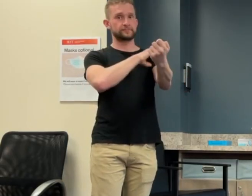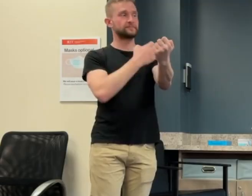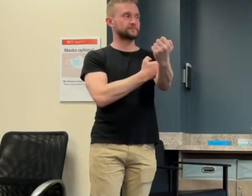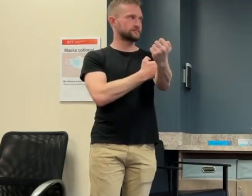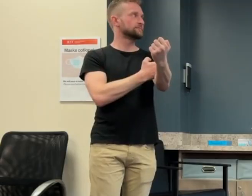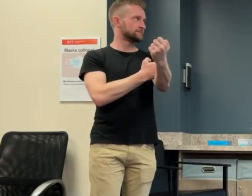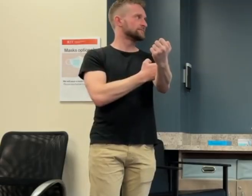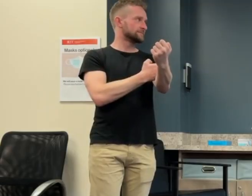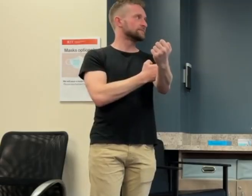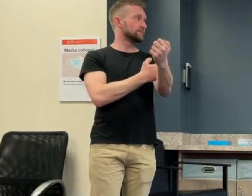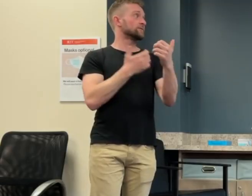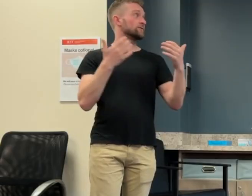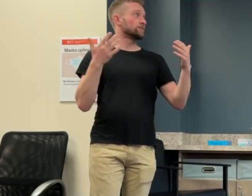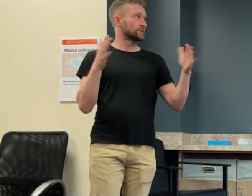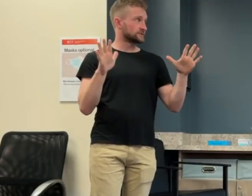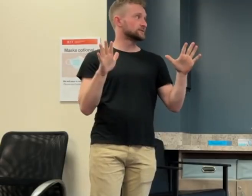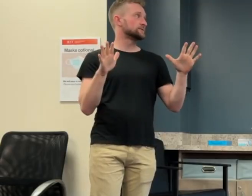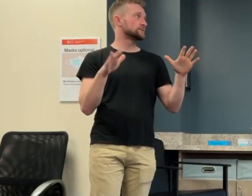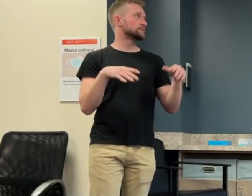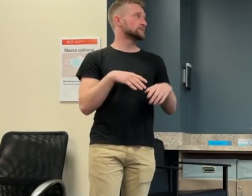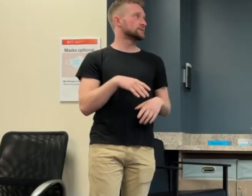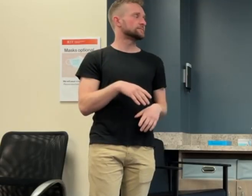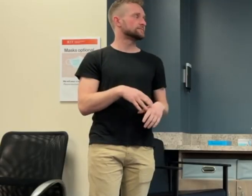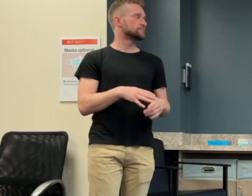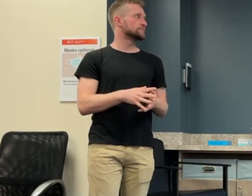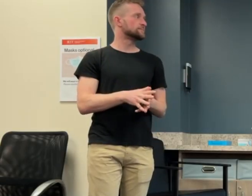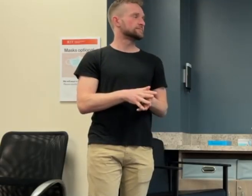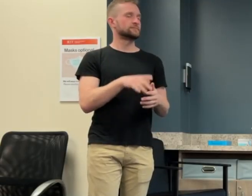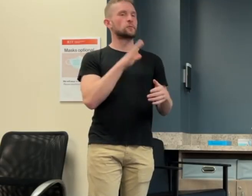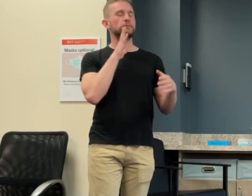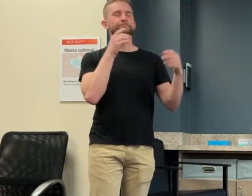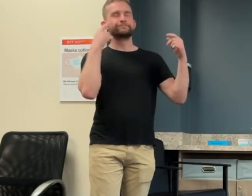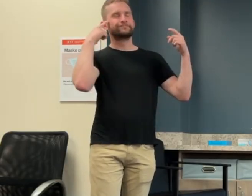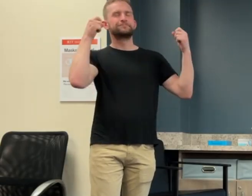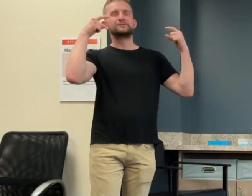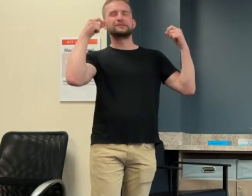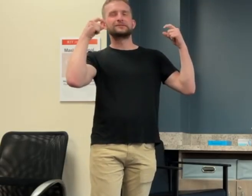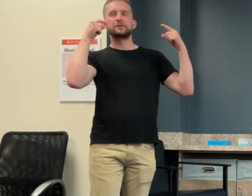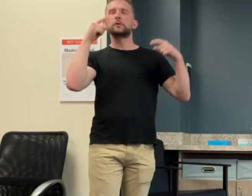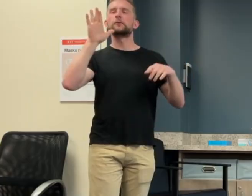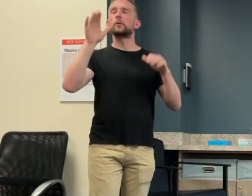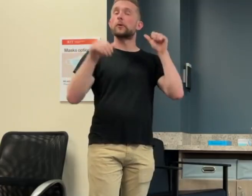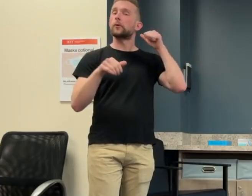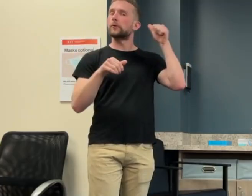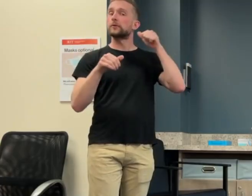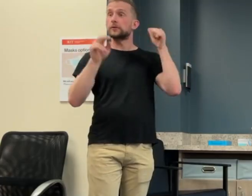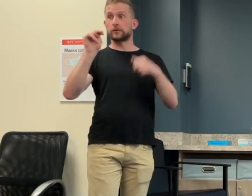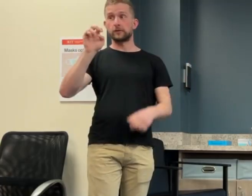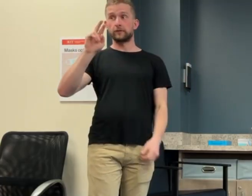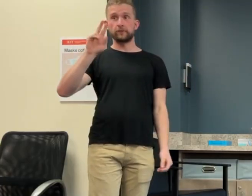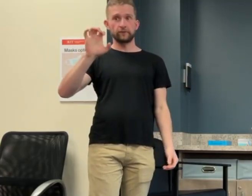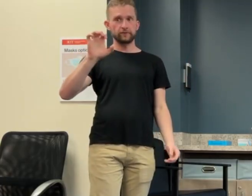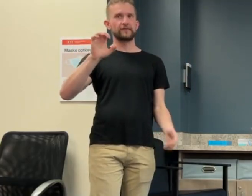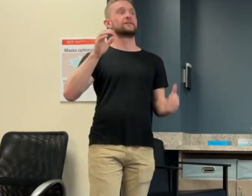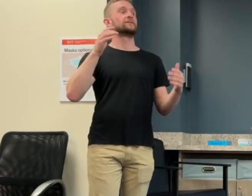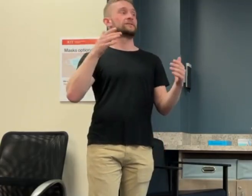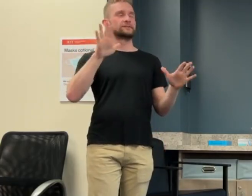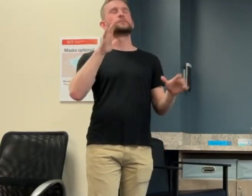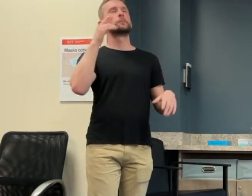in turn is going to stimulate your auditory nerve, and then the brain is able to receive the